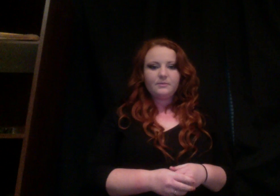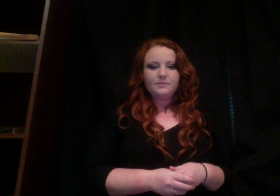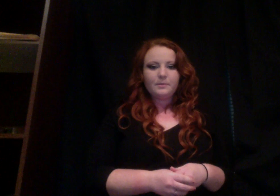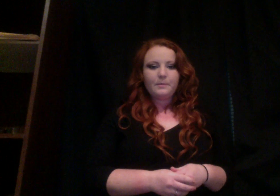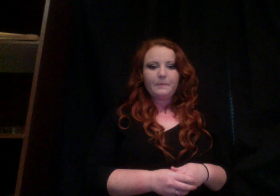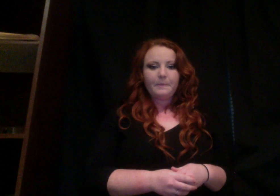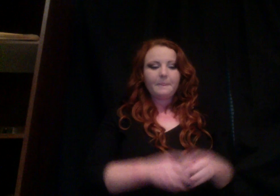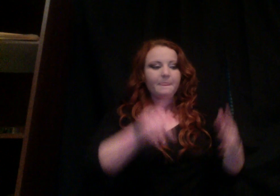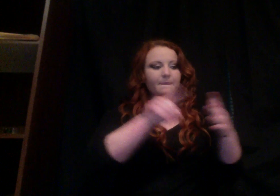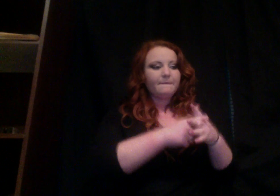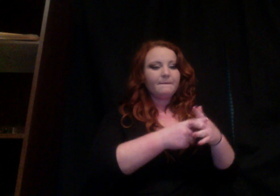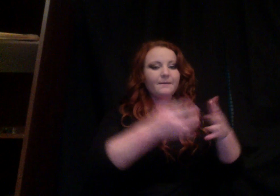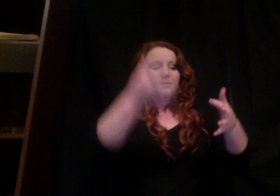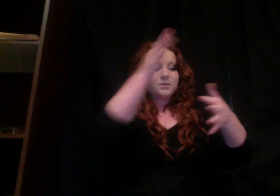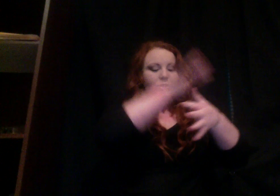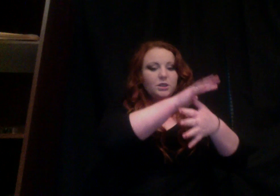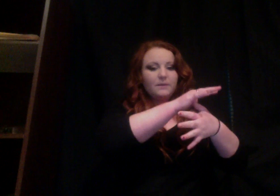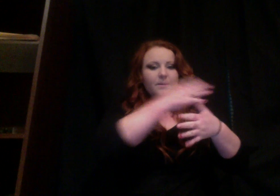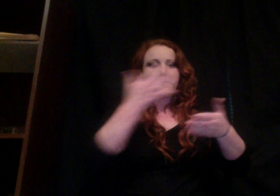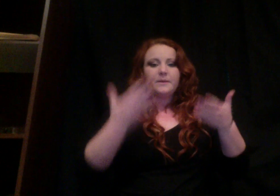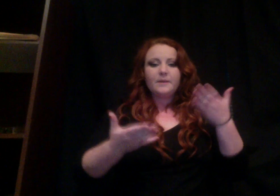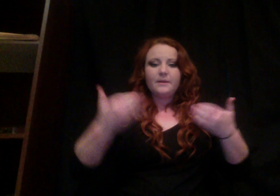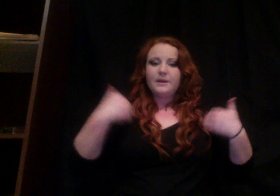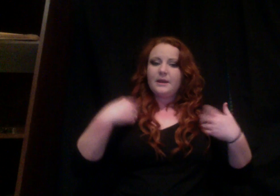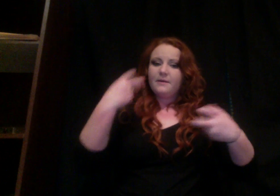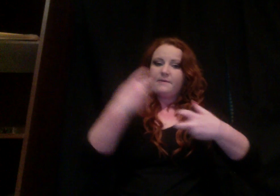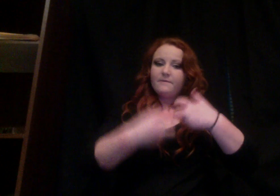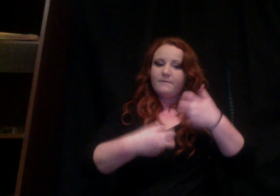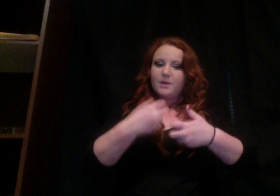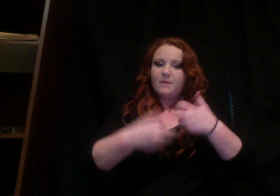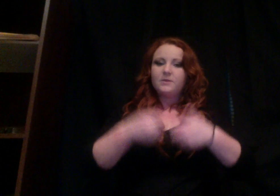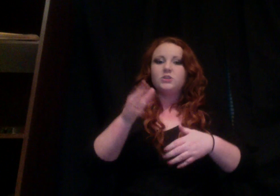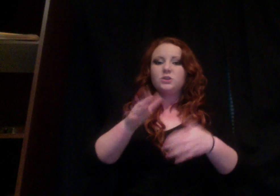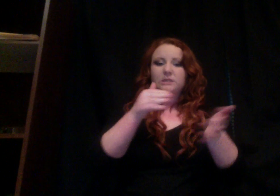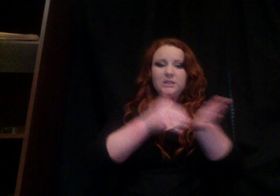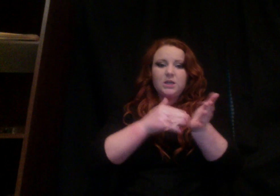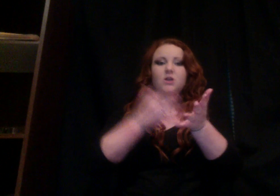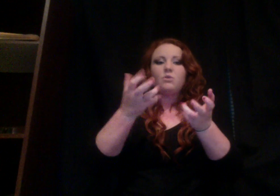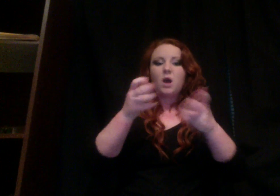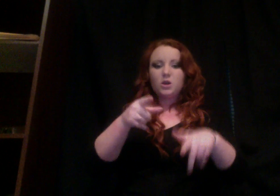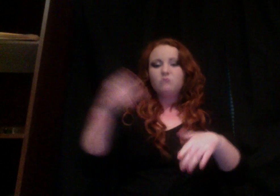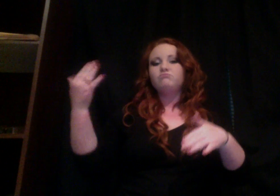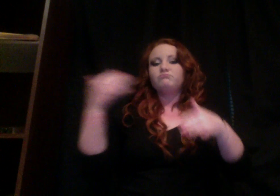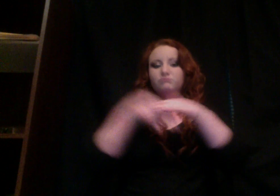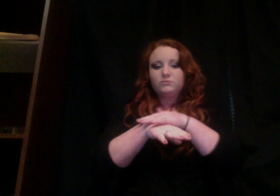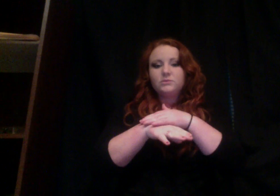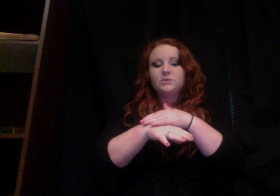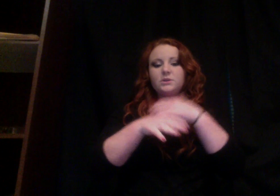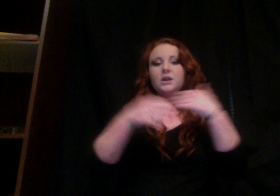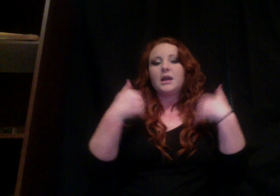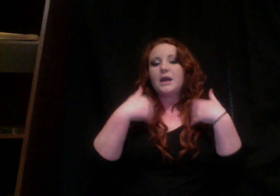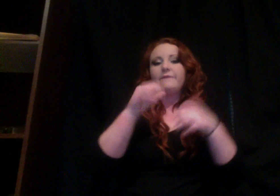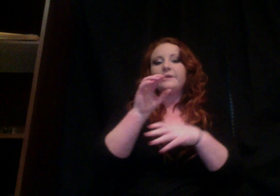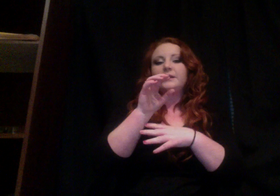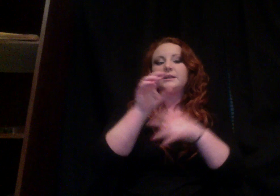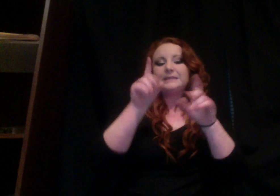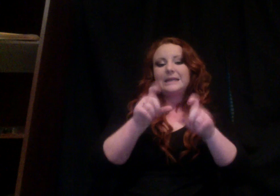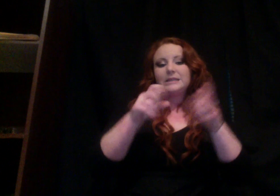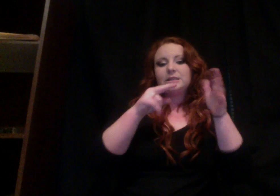with the top. You might have some problems that your doctor wants you to come in and have an exam called an EGD. It stands